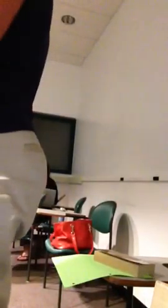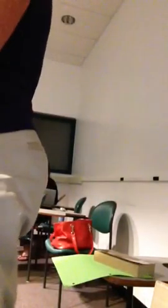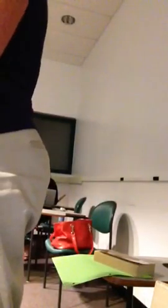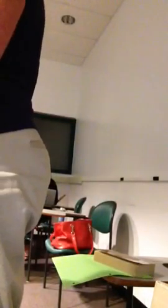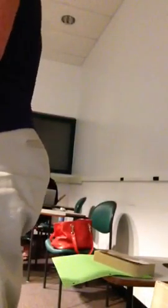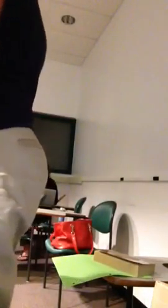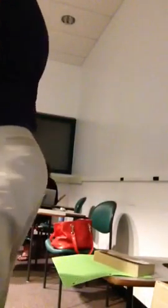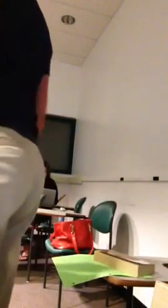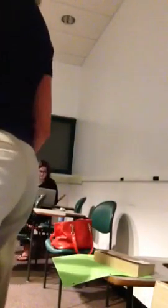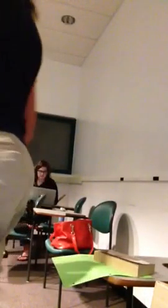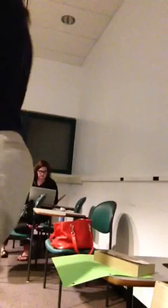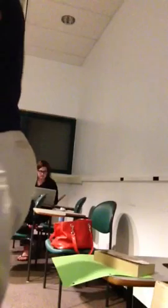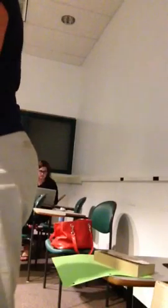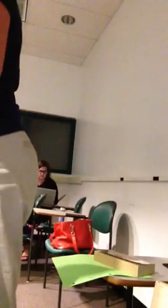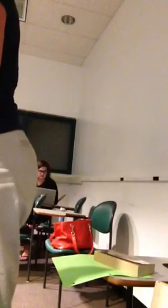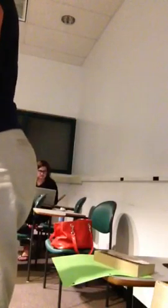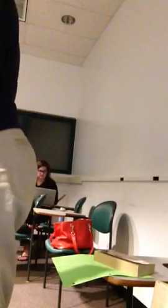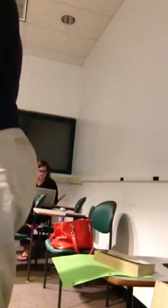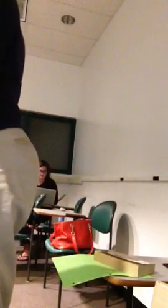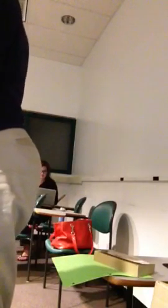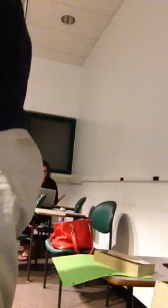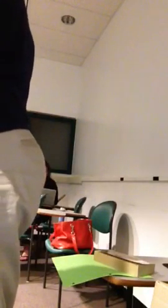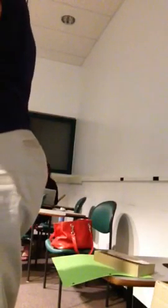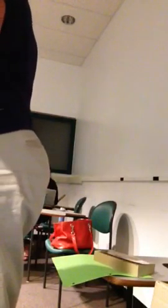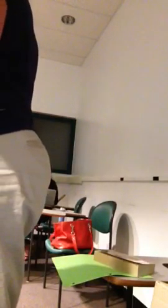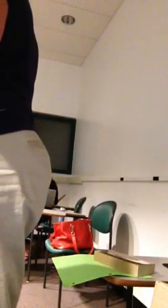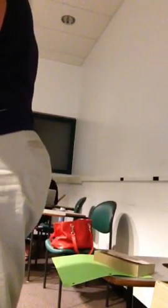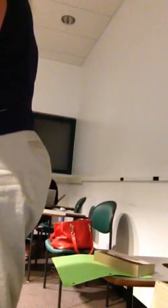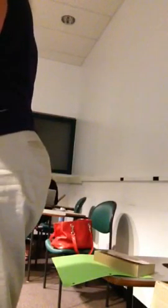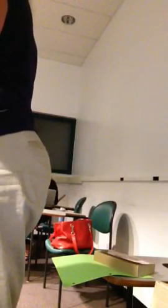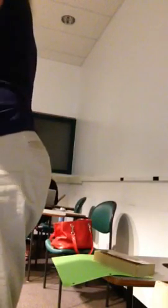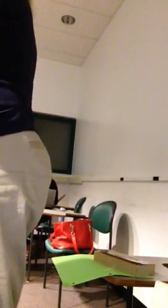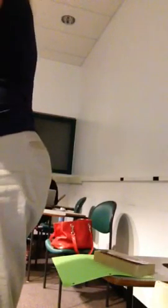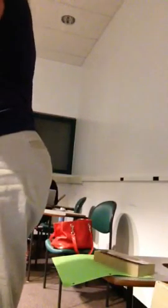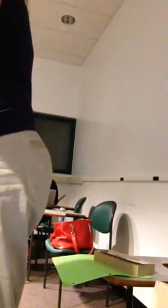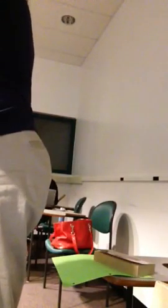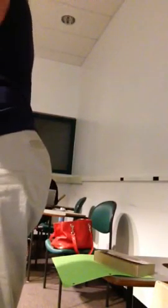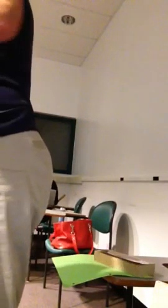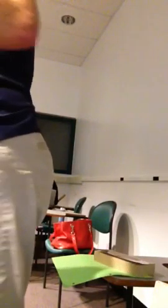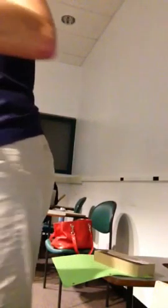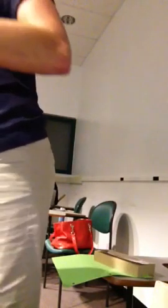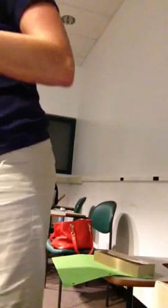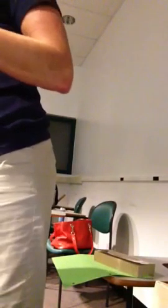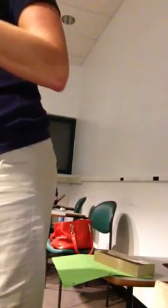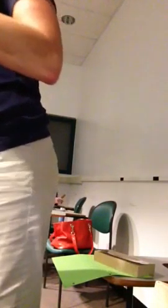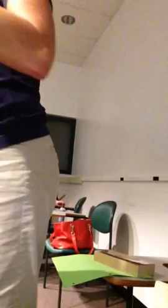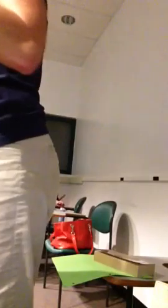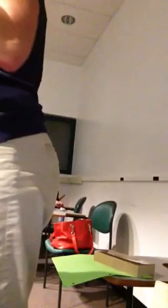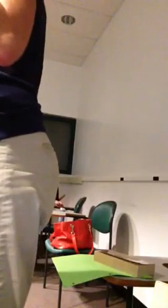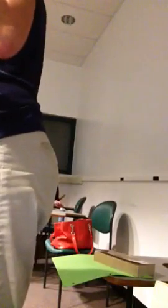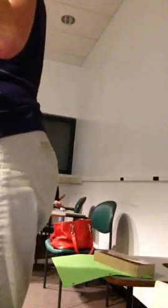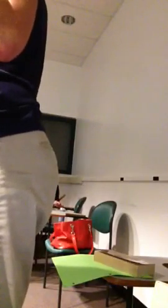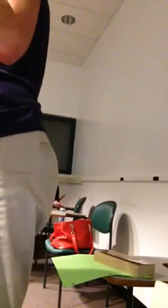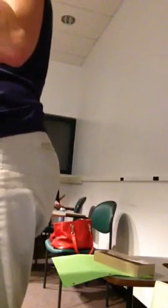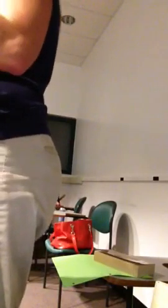USB? Which you one? send out you have to put that into your computer. Right. If The you USB airdrop